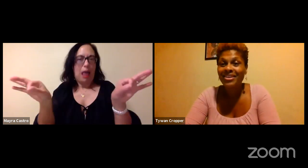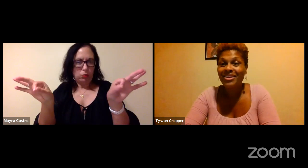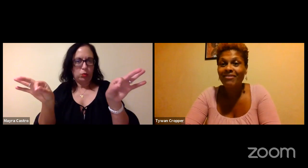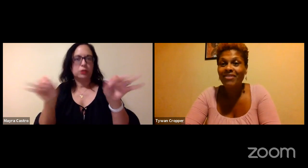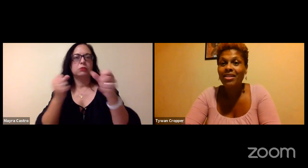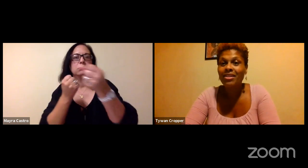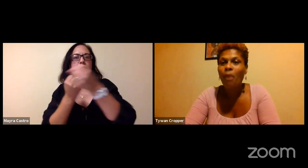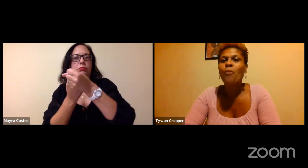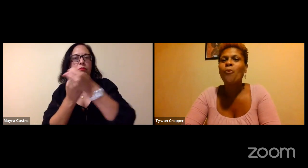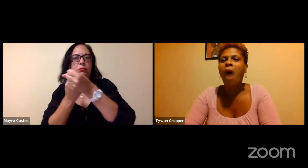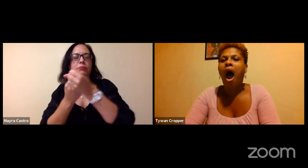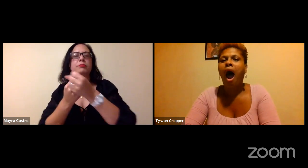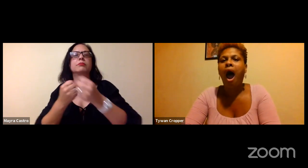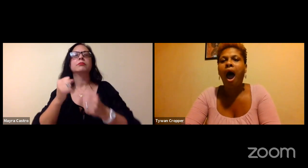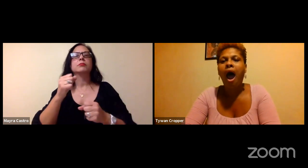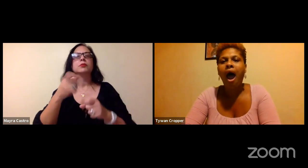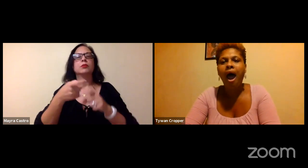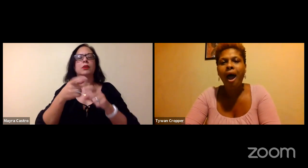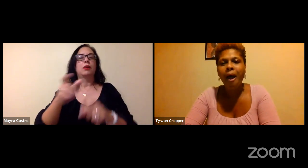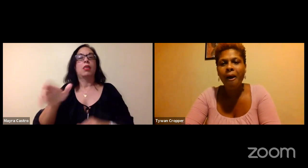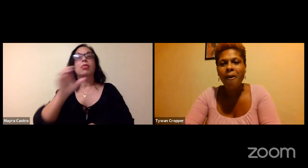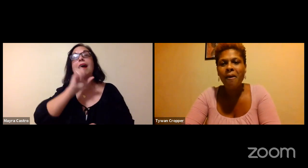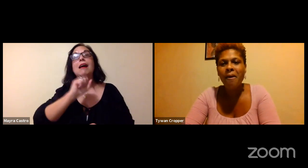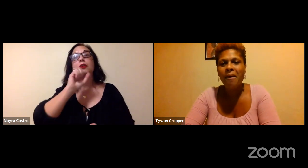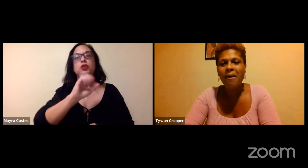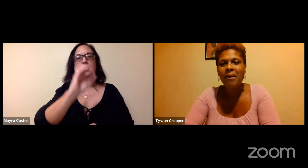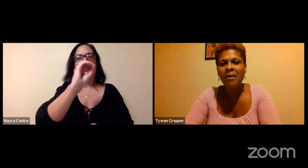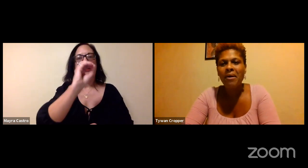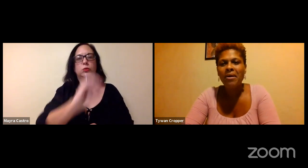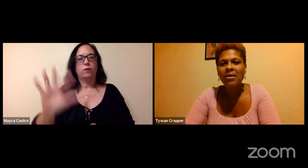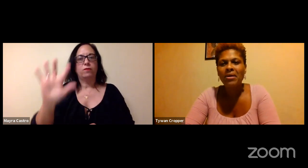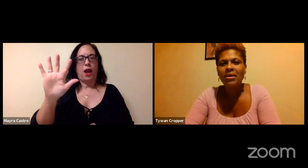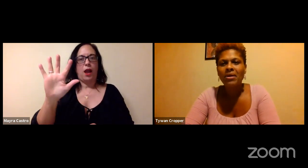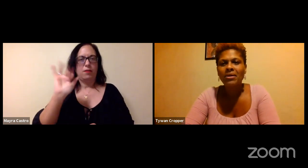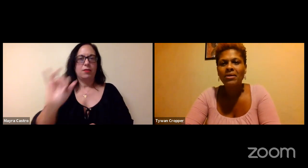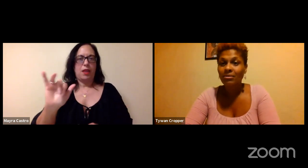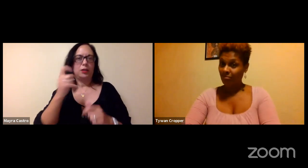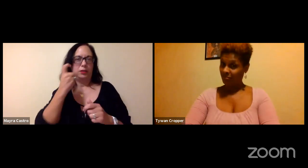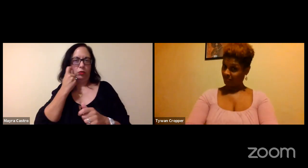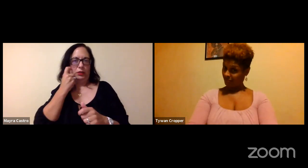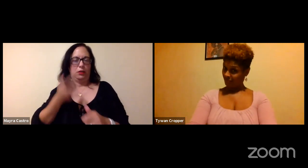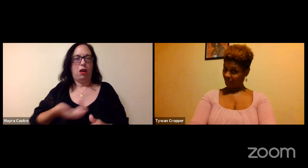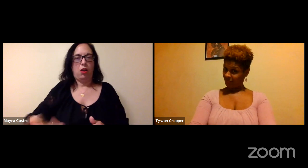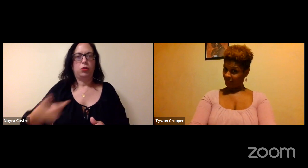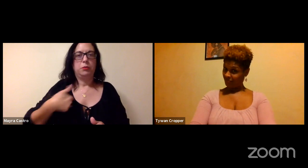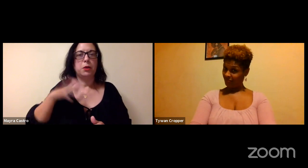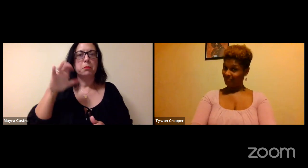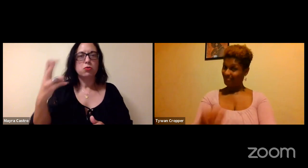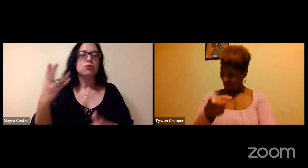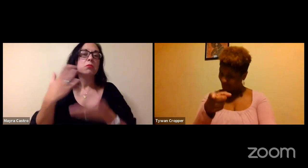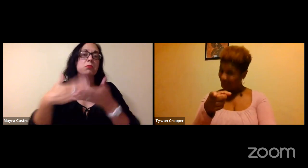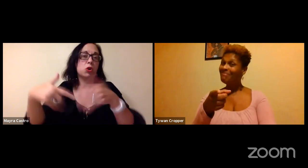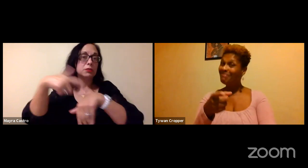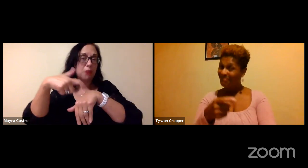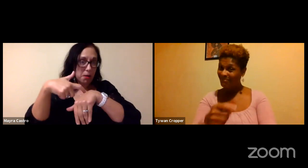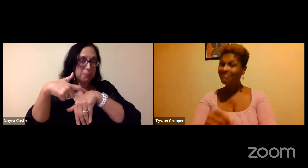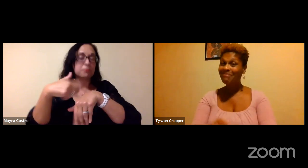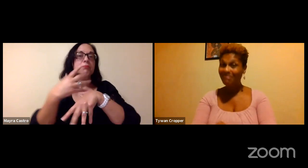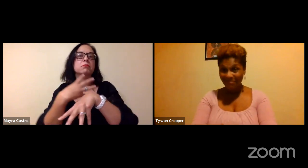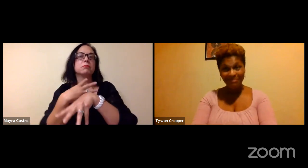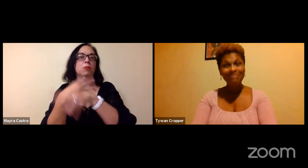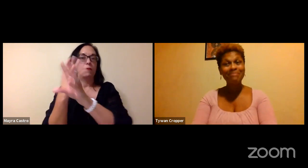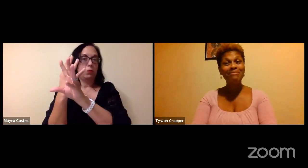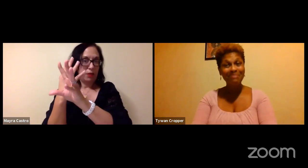Oh, okay. But I also did some language support for children that were